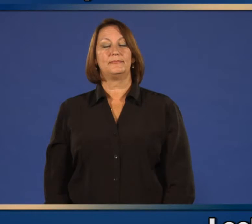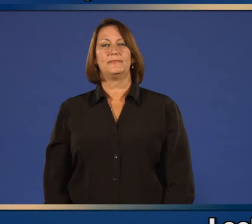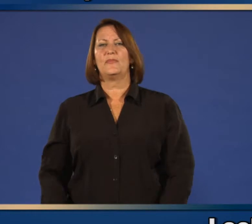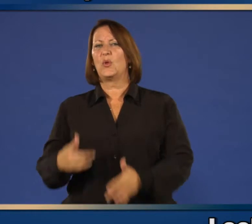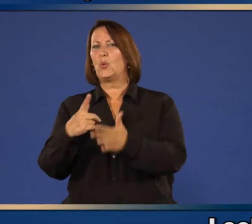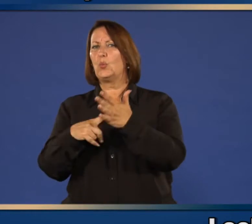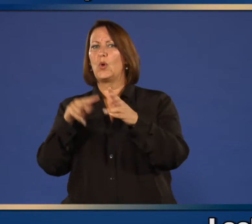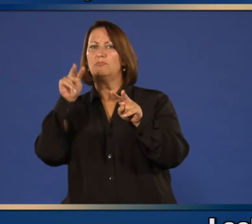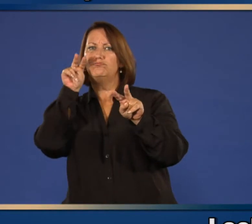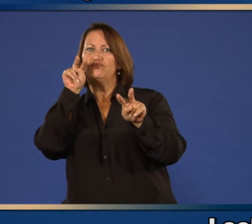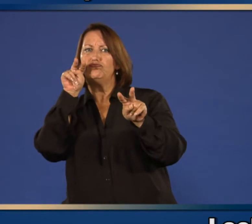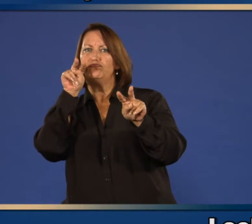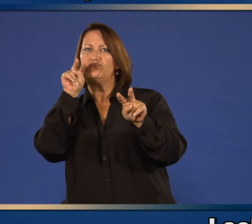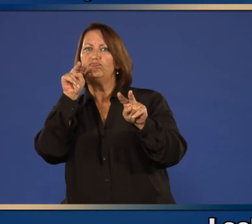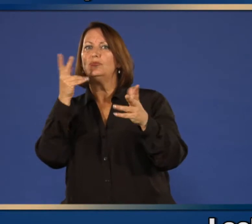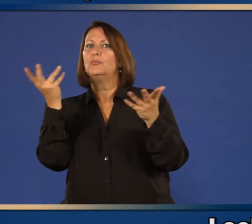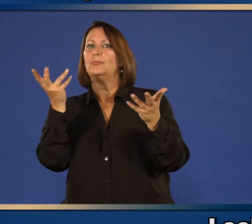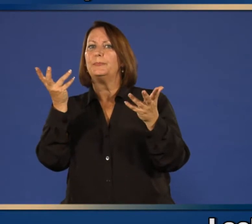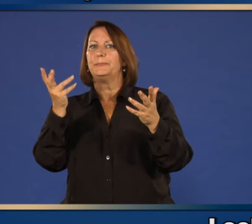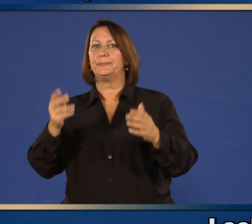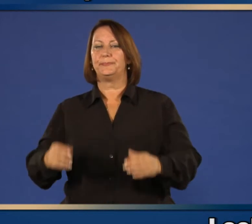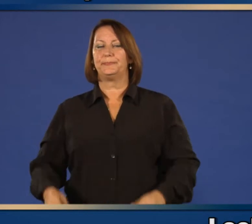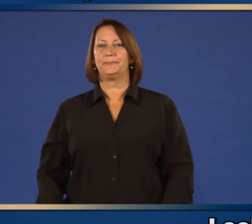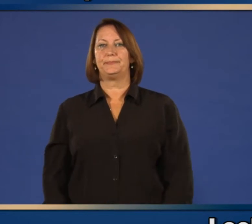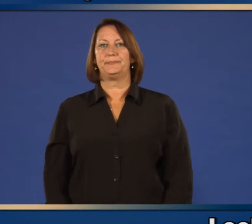Look out for.